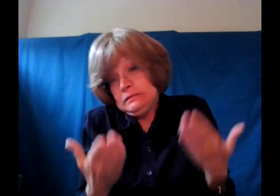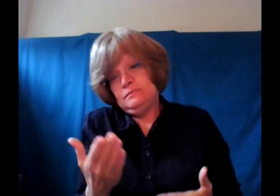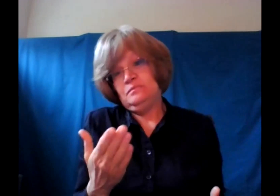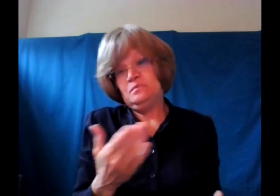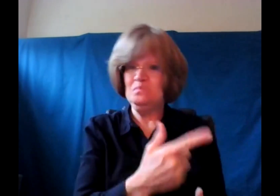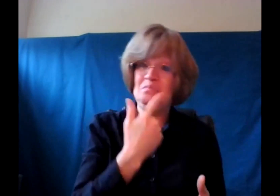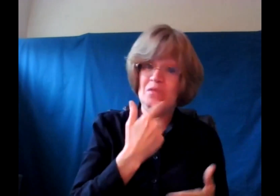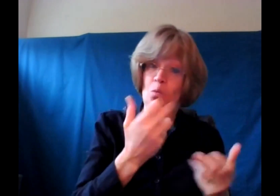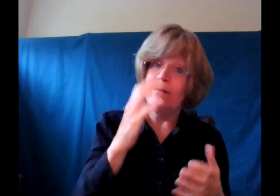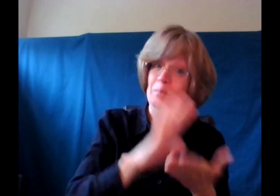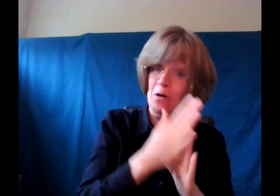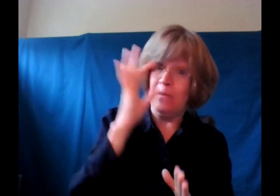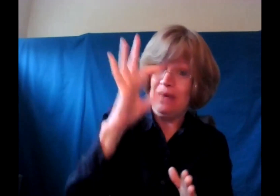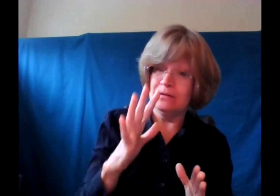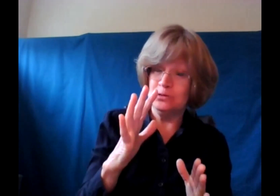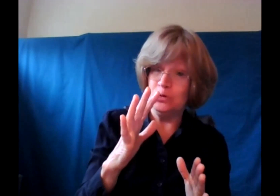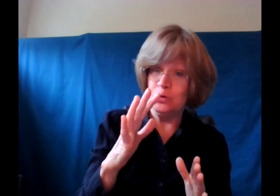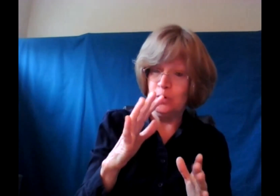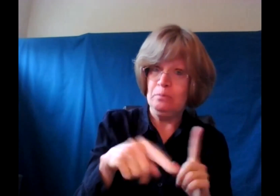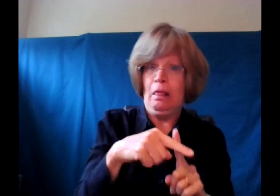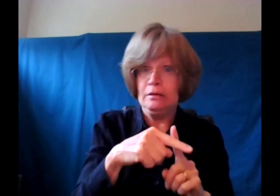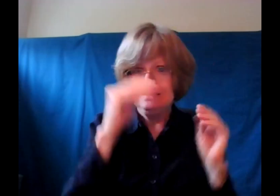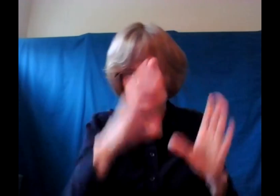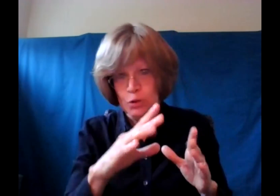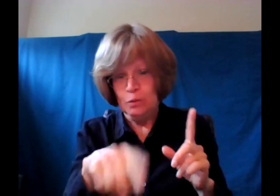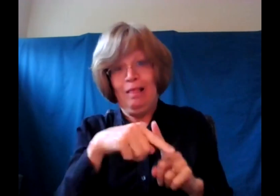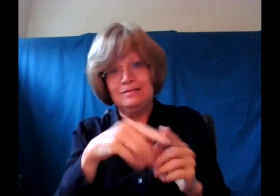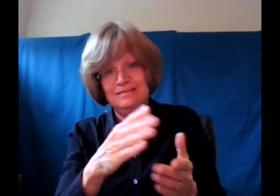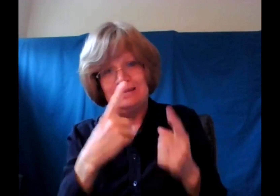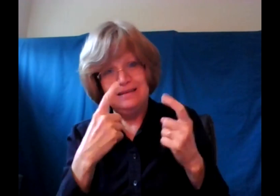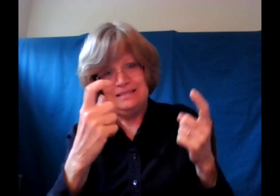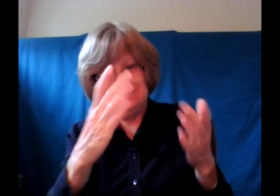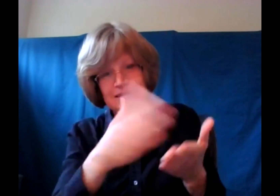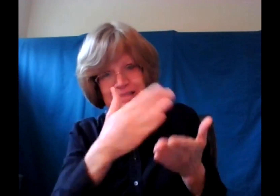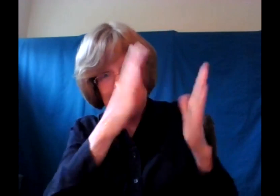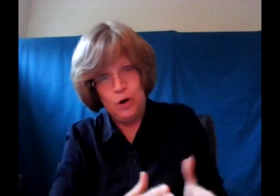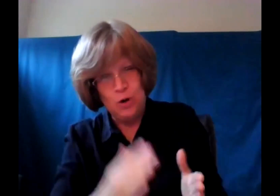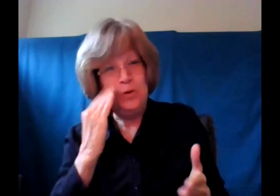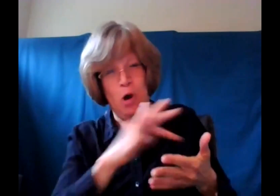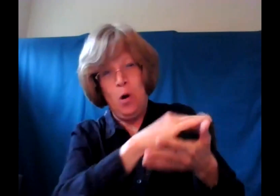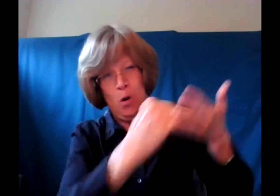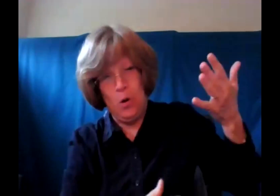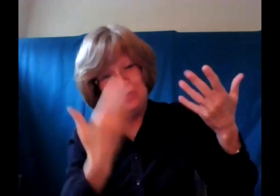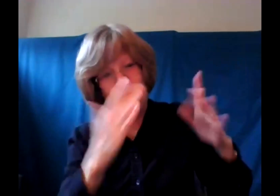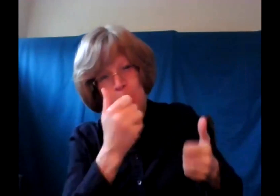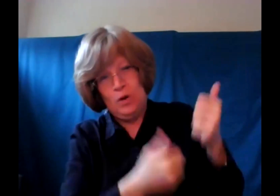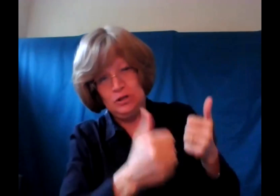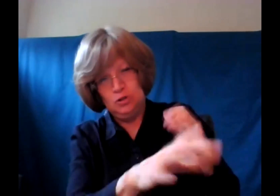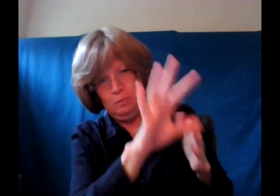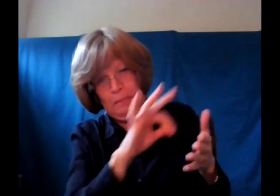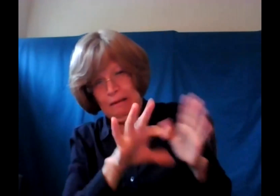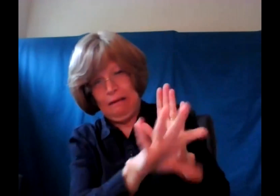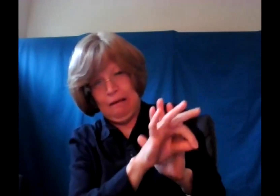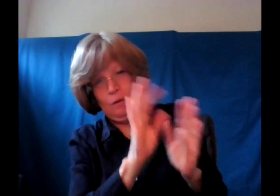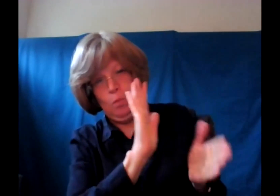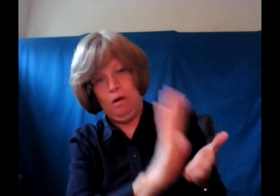But says she wants to be a pastor, and a teacher and a singer. You know how they do. They have this long list. You don't know which one they're going to be.